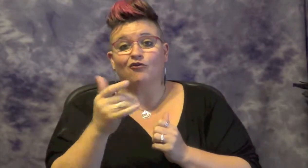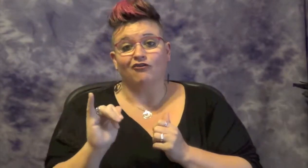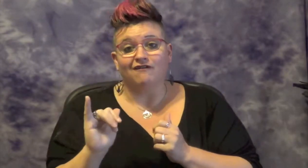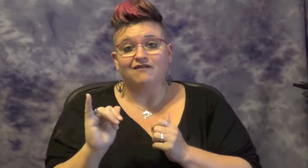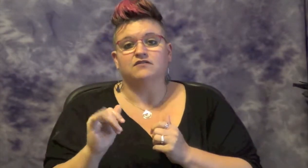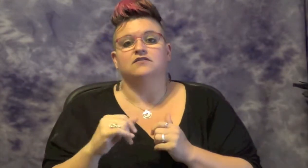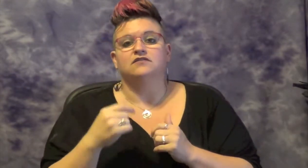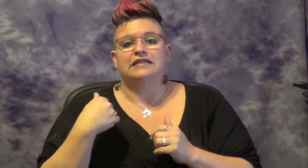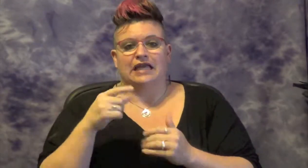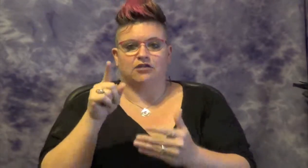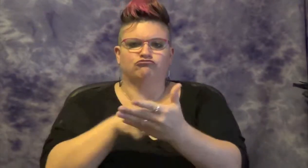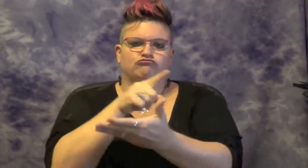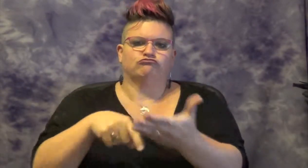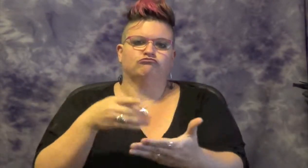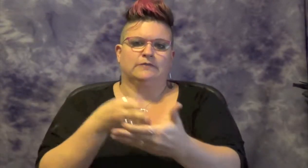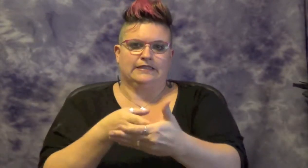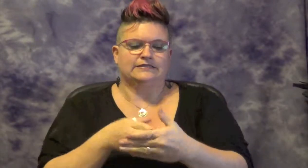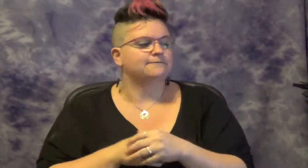as well as